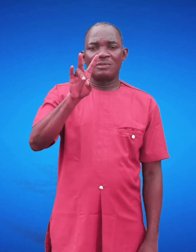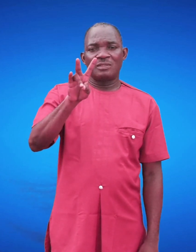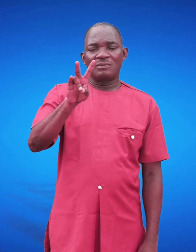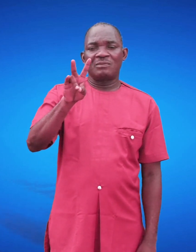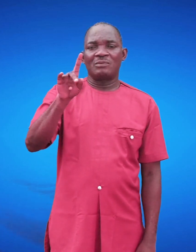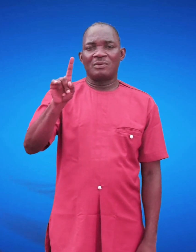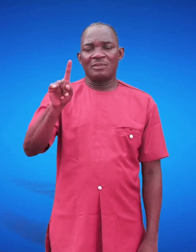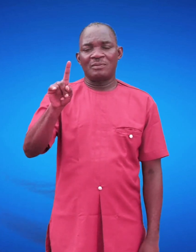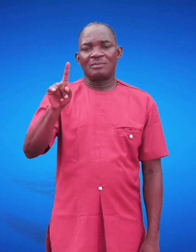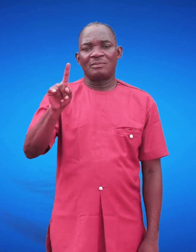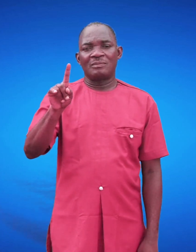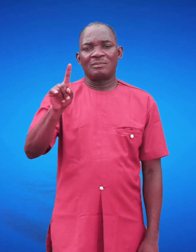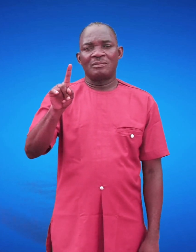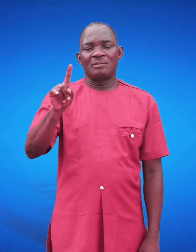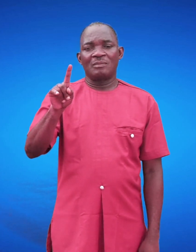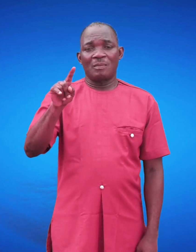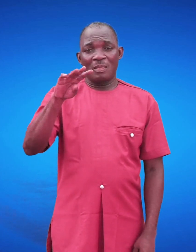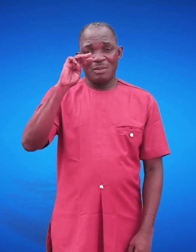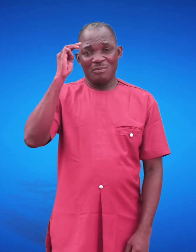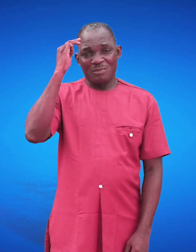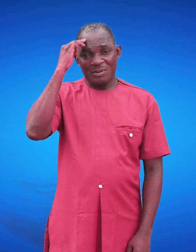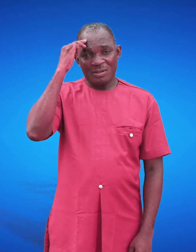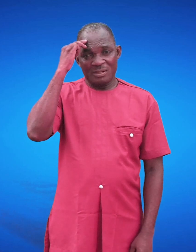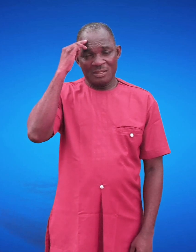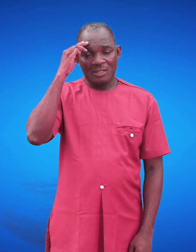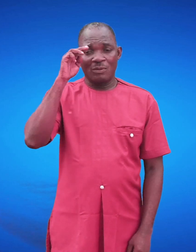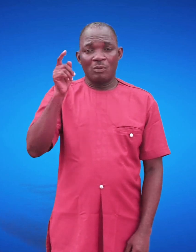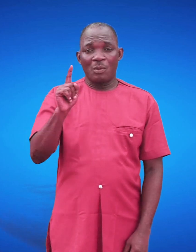471, Ministries, Accra.